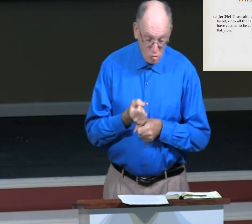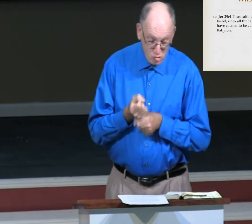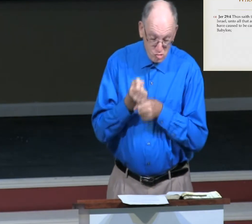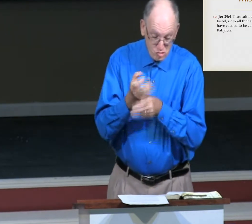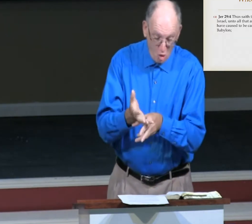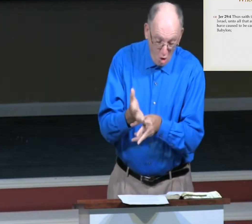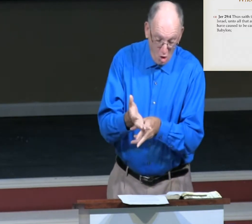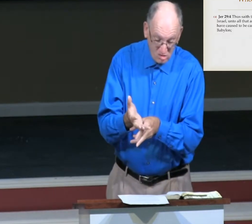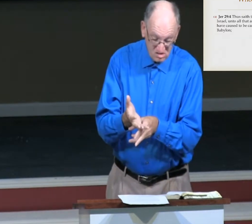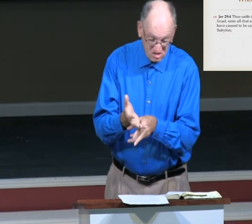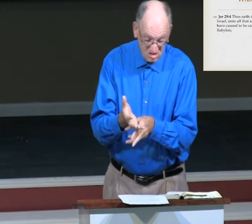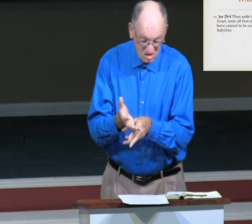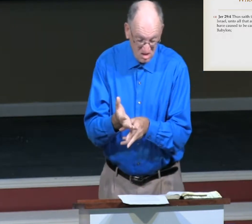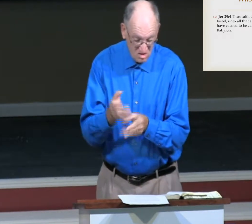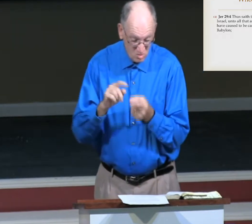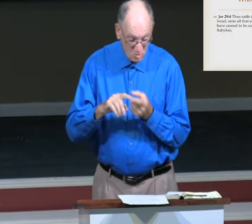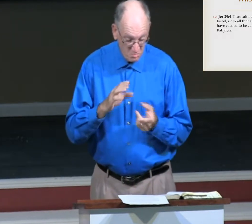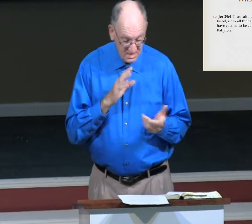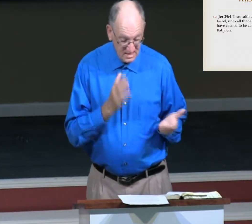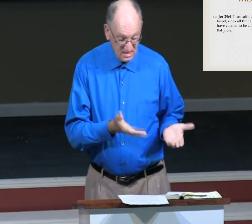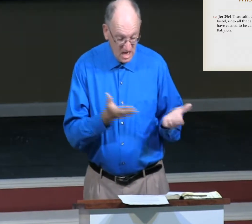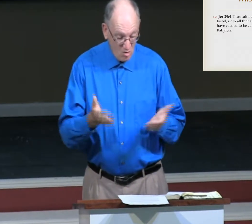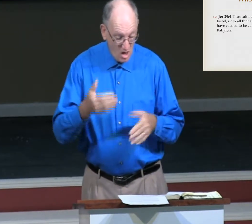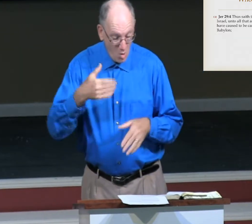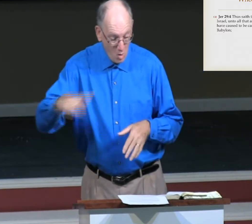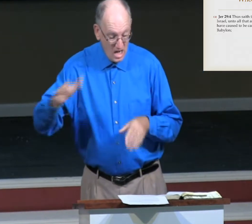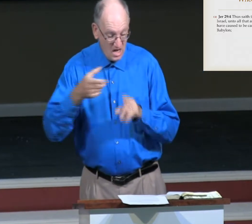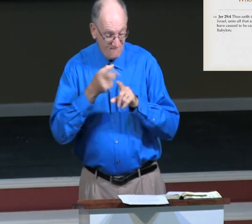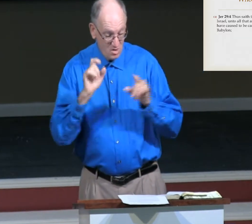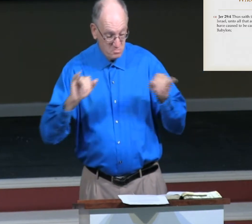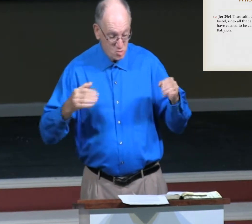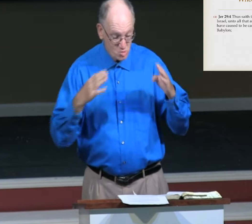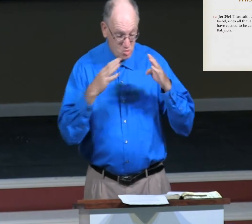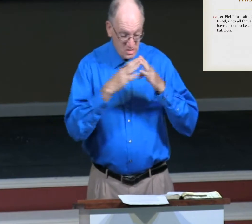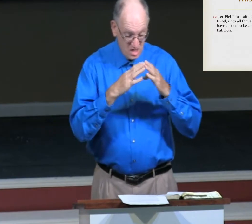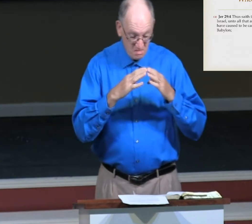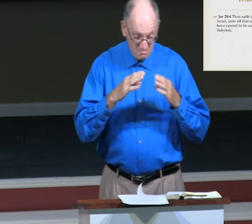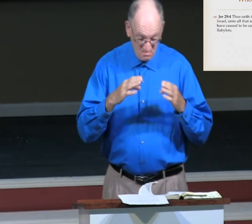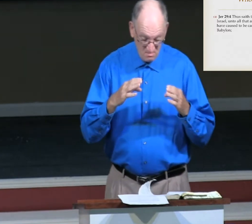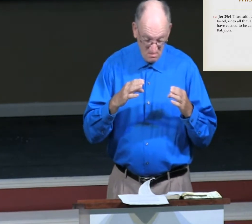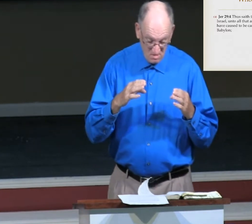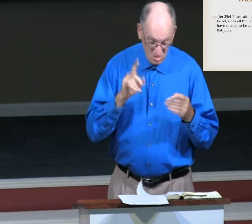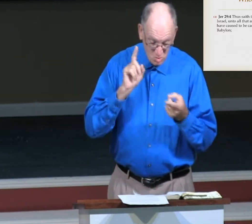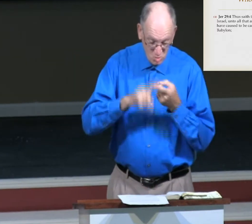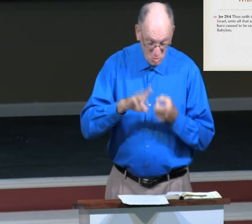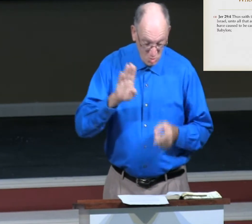whom I have caused to be carried away from Jerusalem unto Babylon."